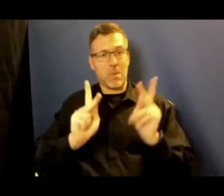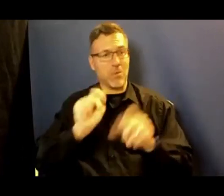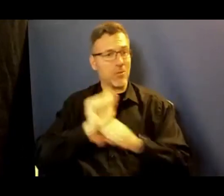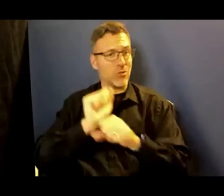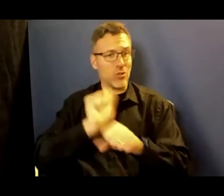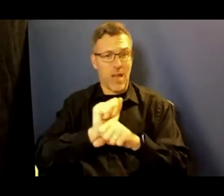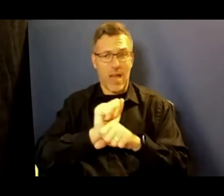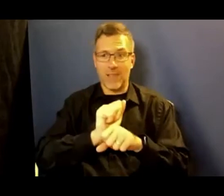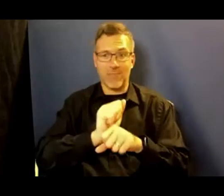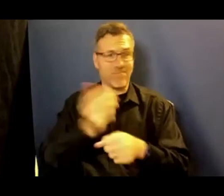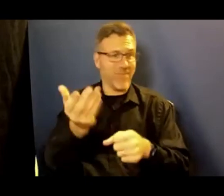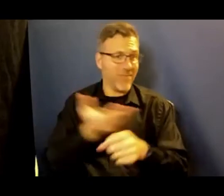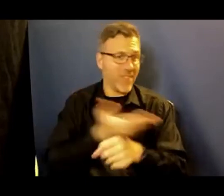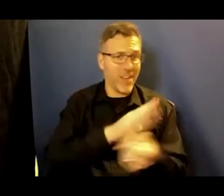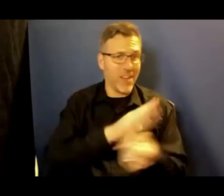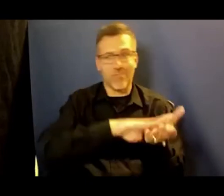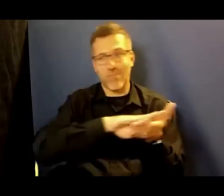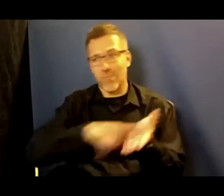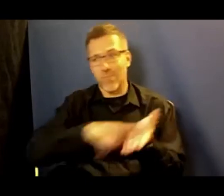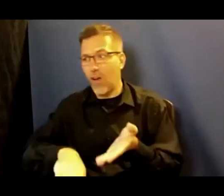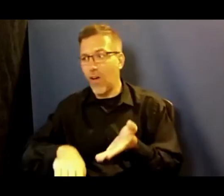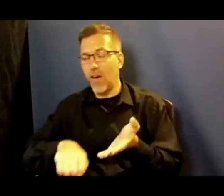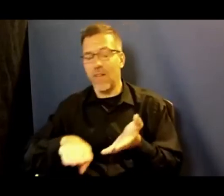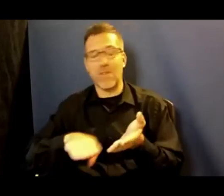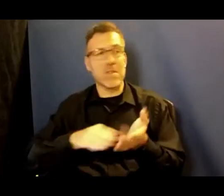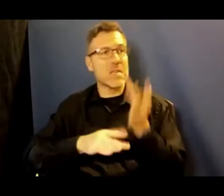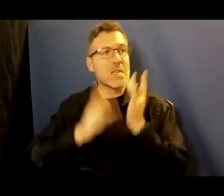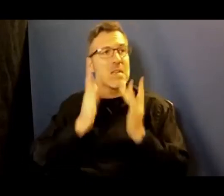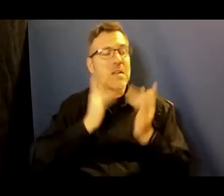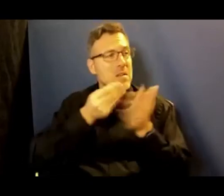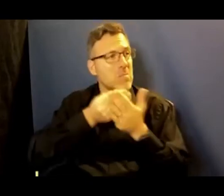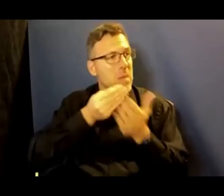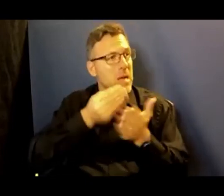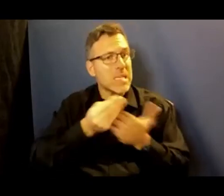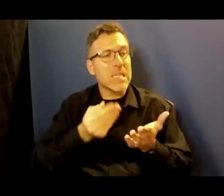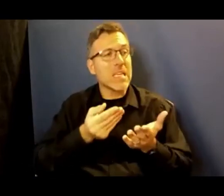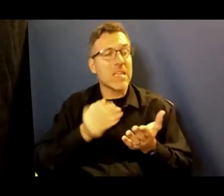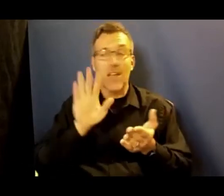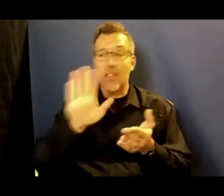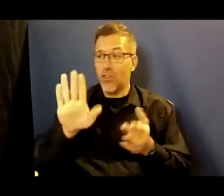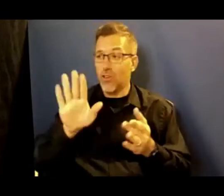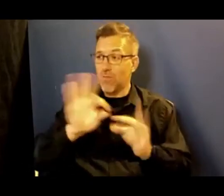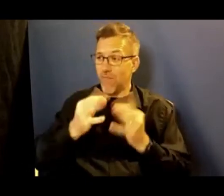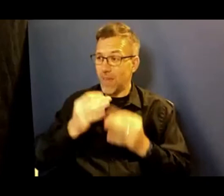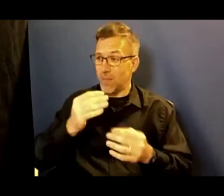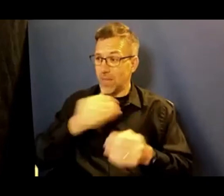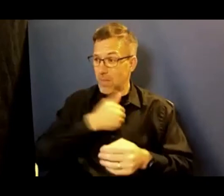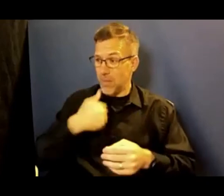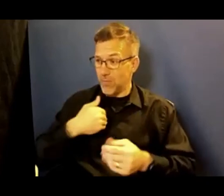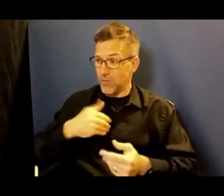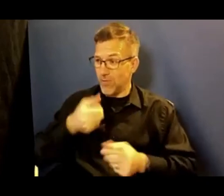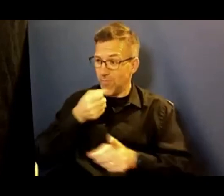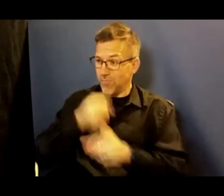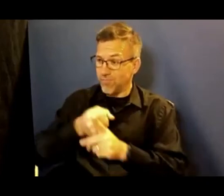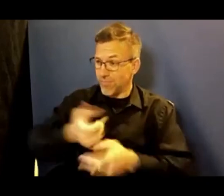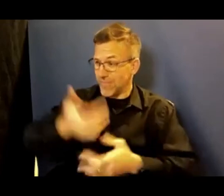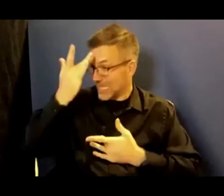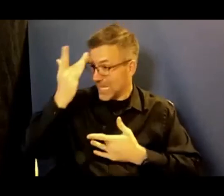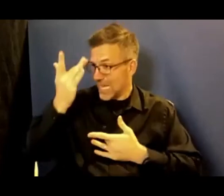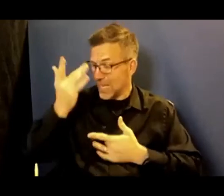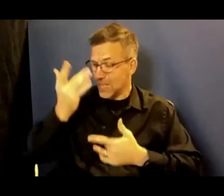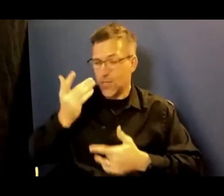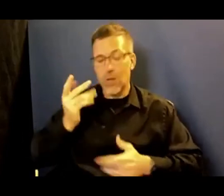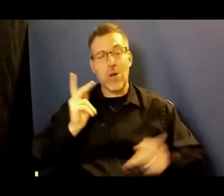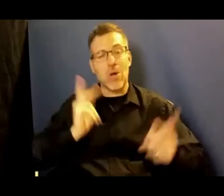rent, have had family members who are sick, have had family members who would not get vaccine, or, there's been a lot of reasons for people to be